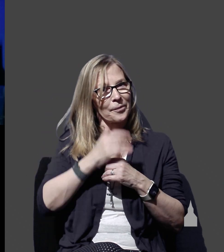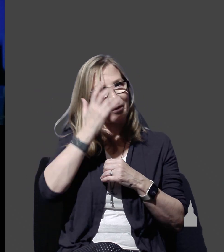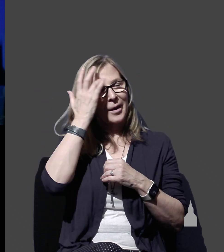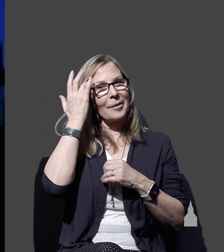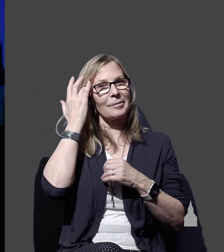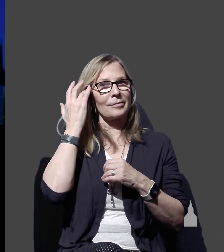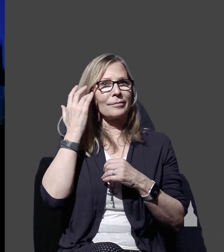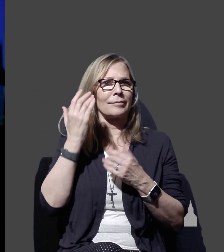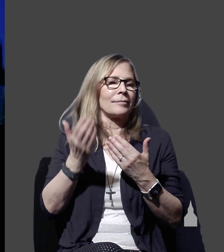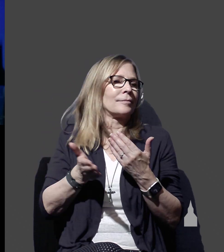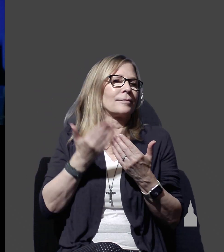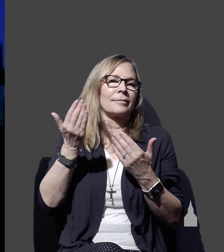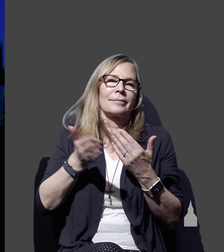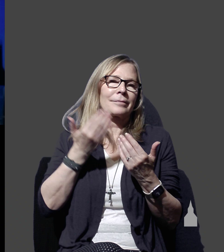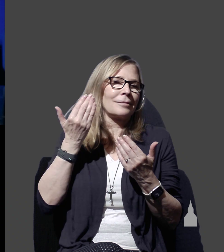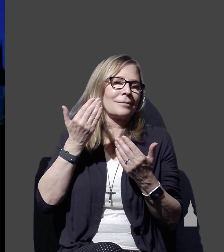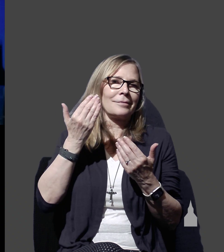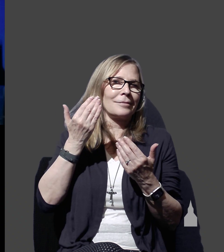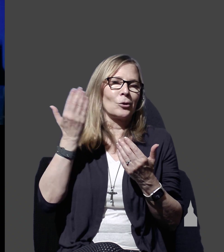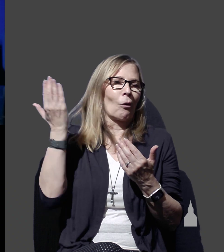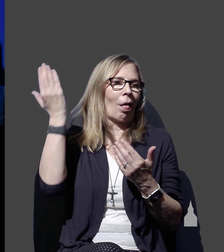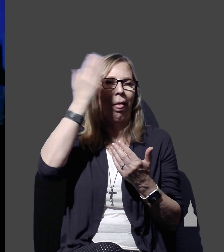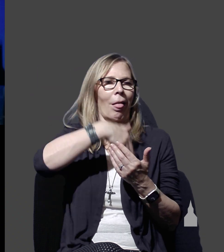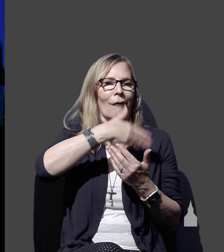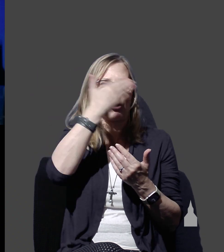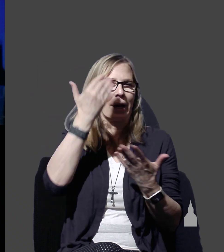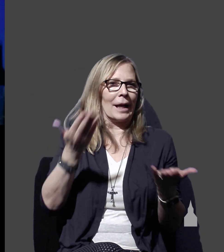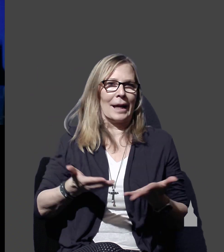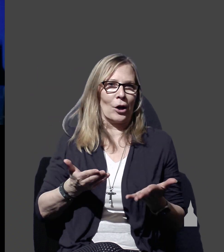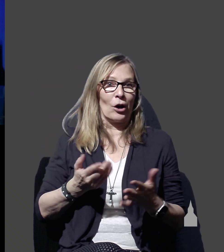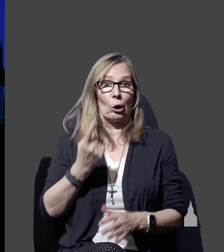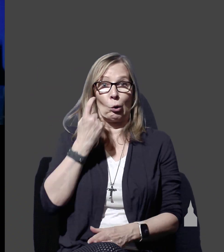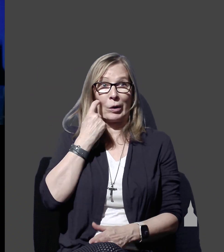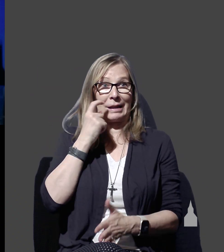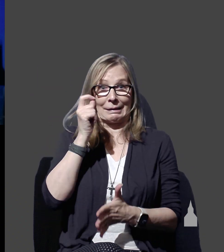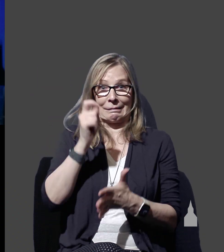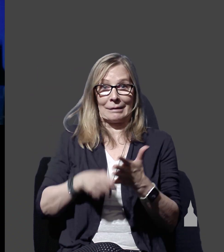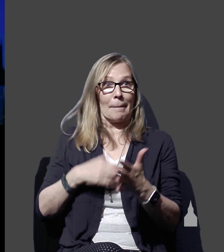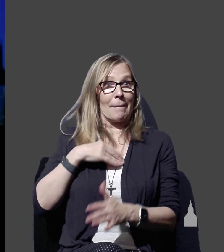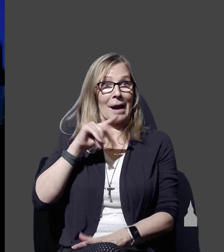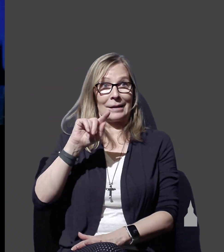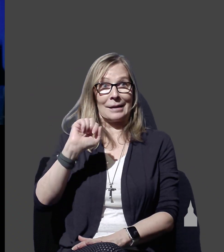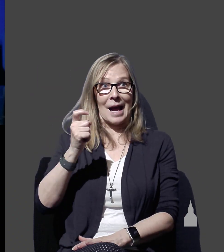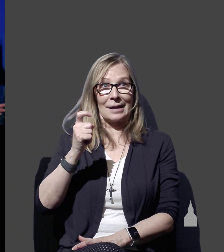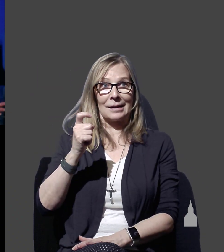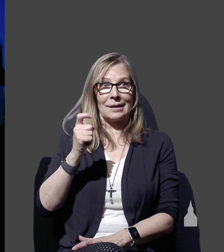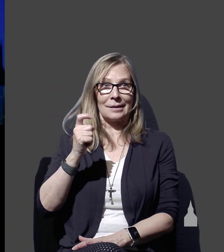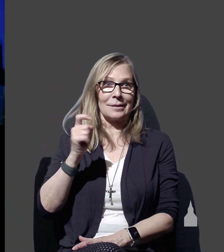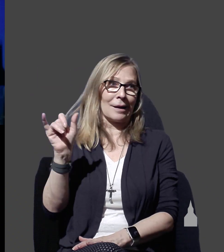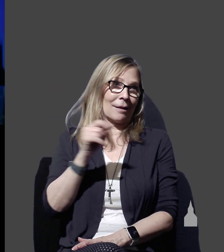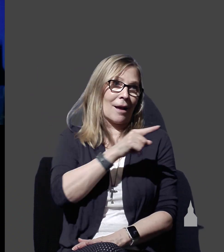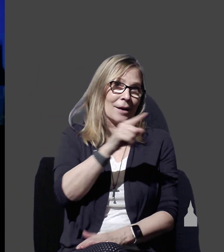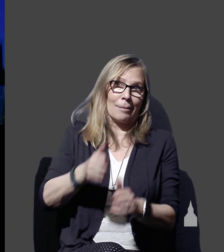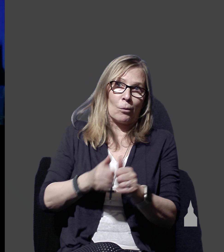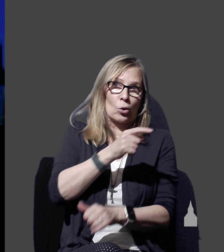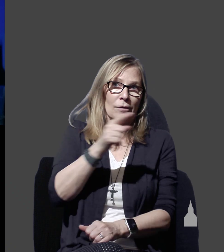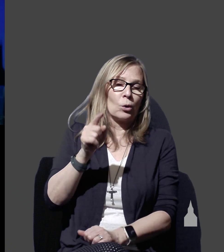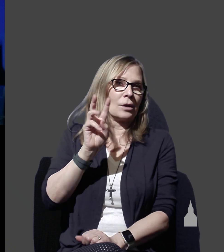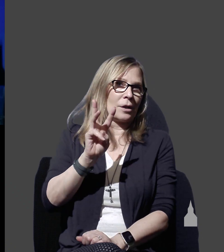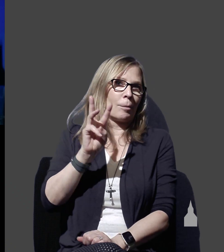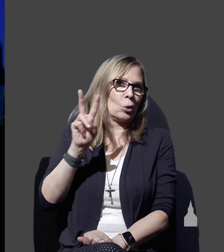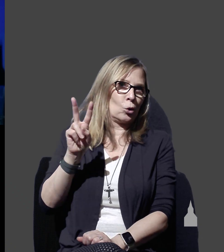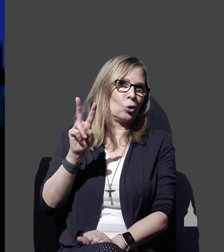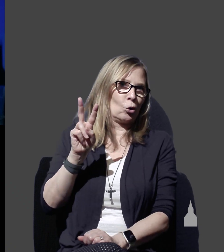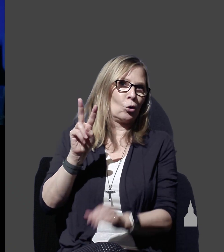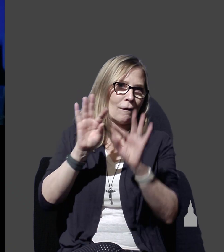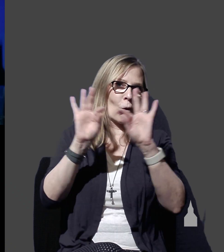Very easy to lose sight of this in America. I just recently did my taxes. Like you, I get a W-2, like most of you. The